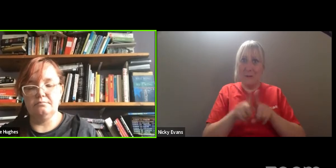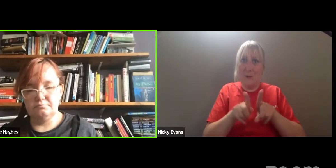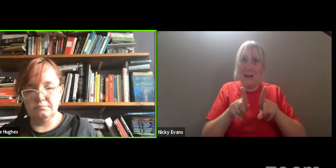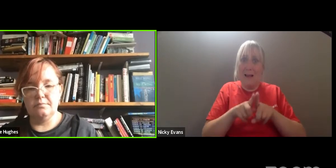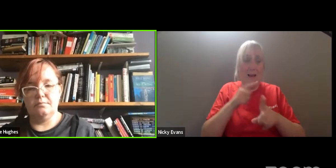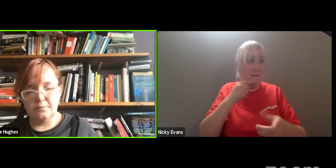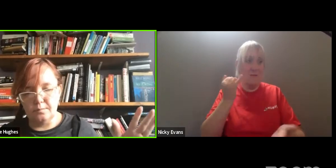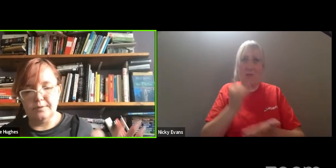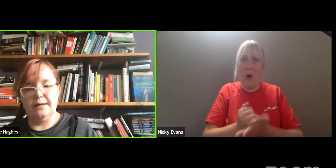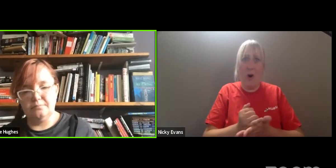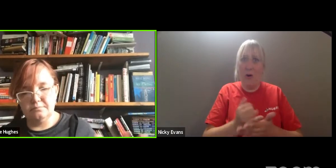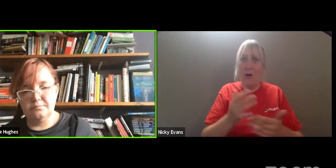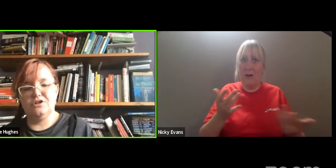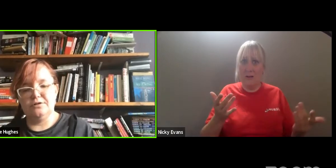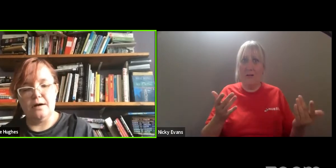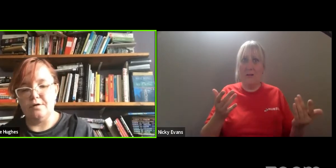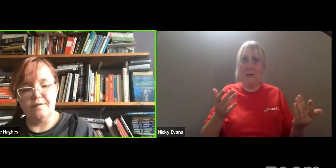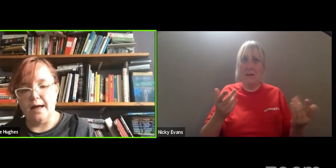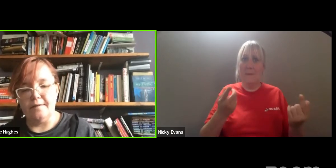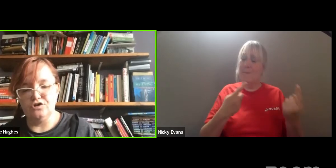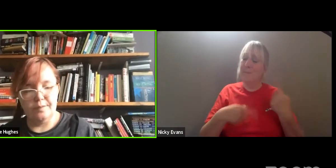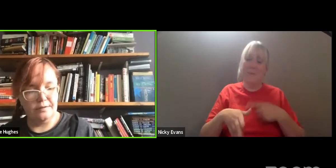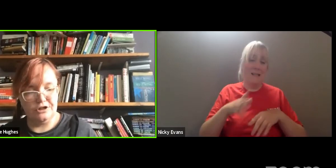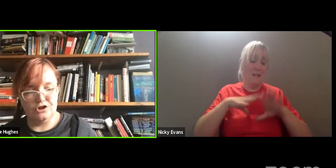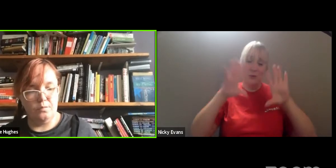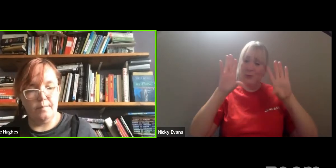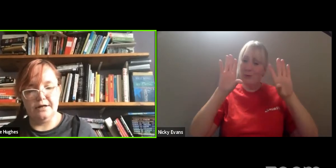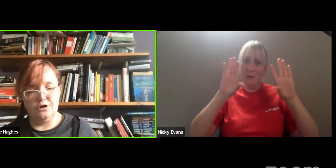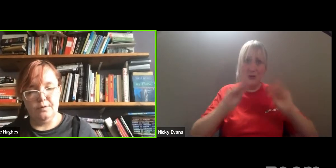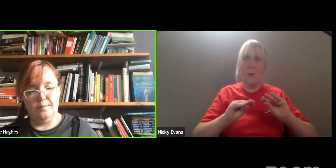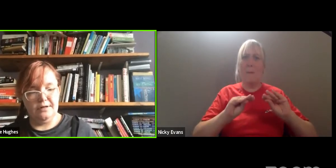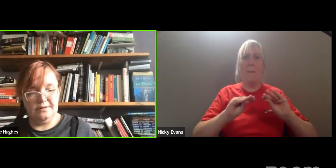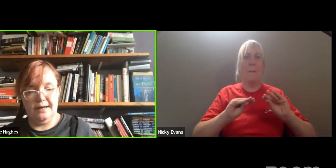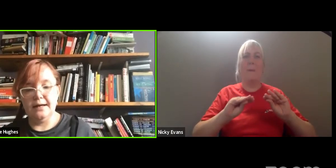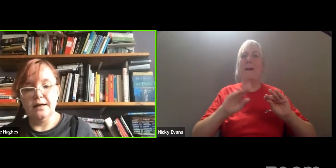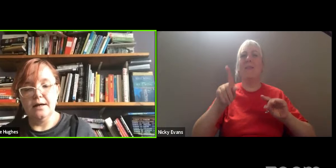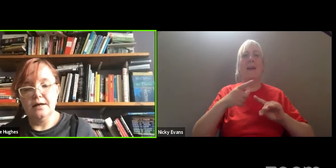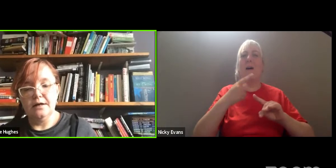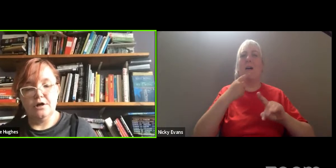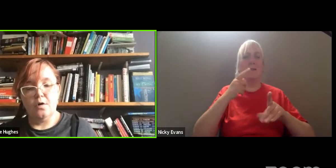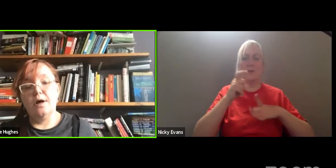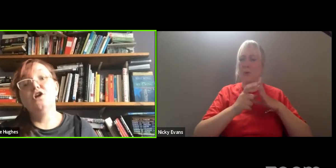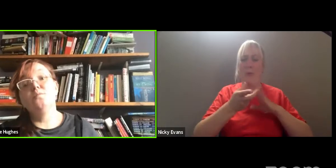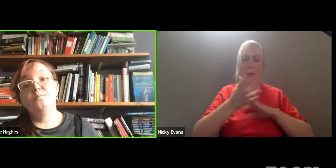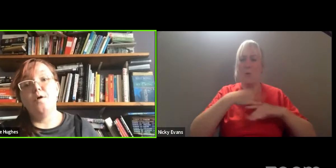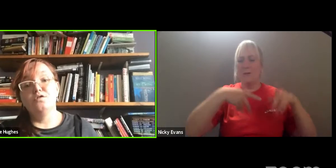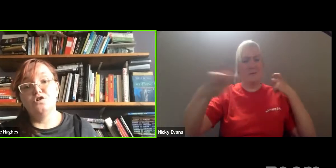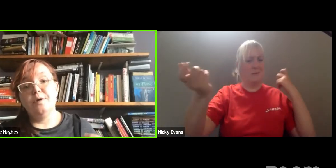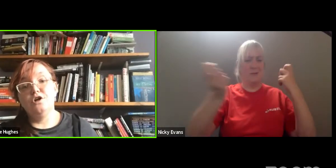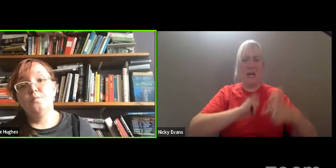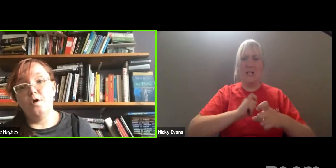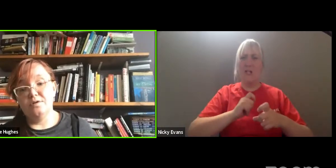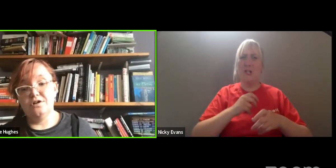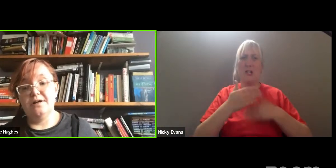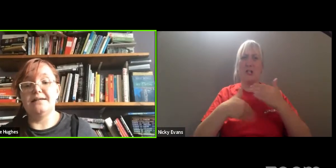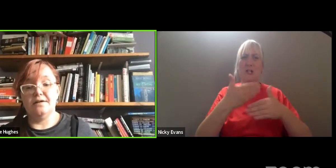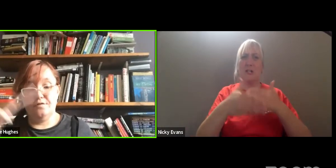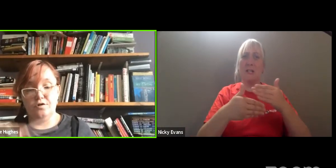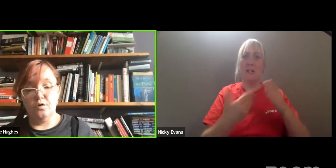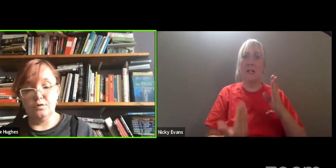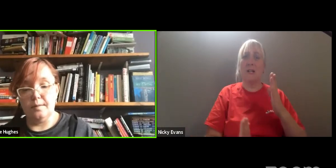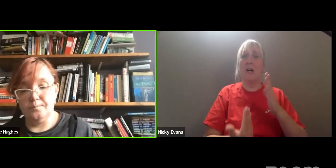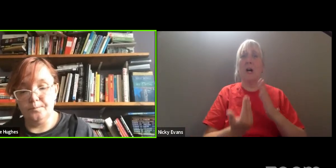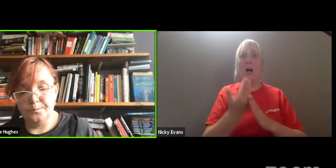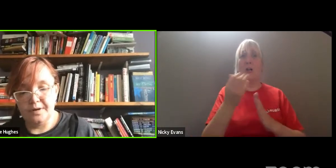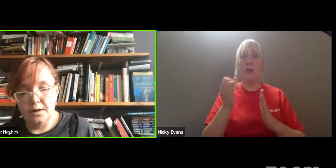be a complete shutdown of that. They shouldn't be able to just come back and do what they want to it. You know, a new post should be a new post, not an edit